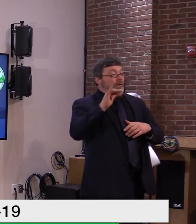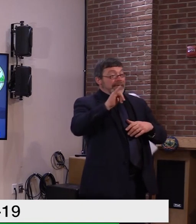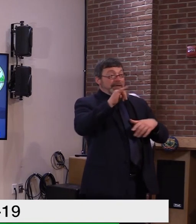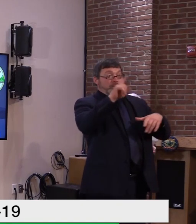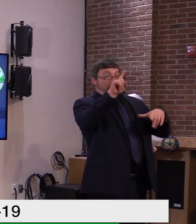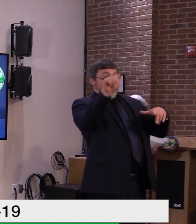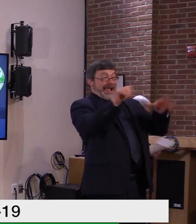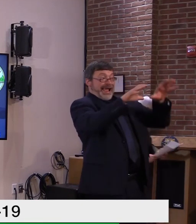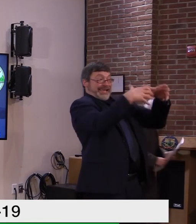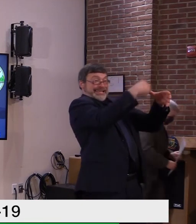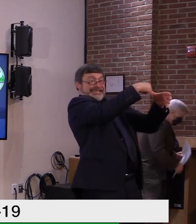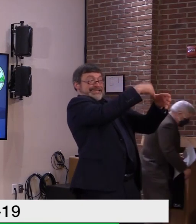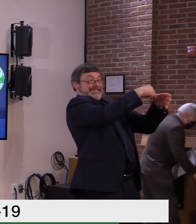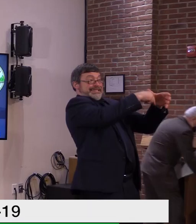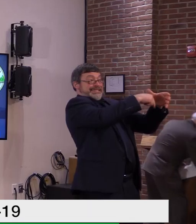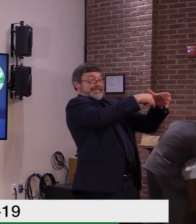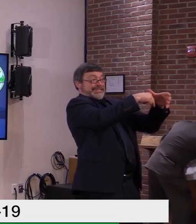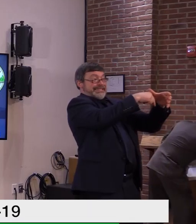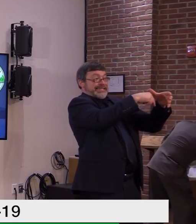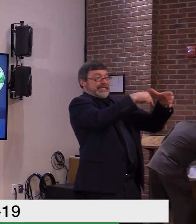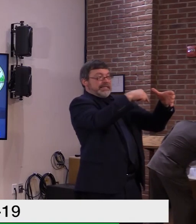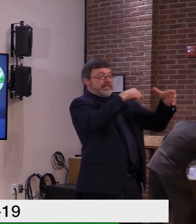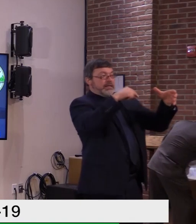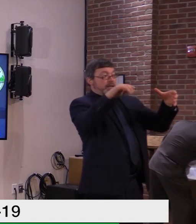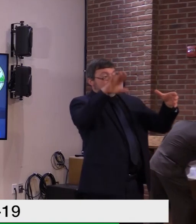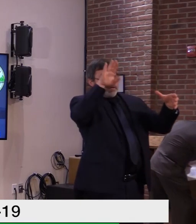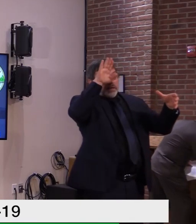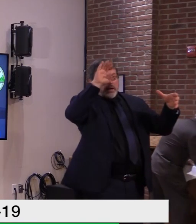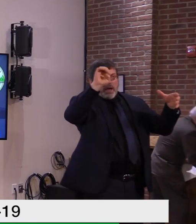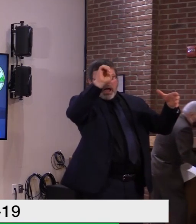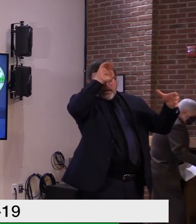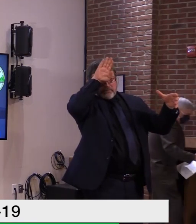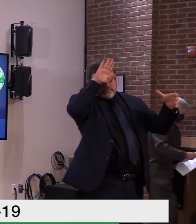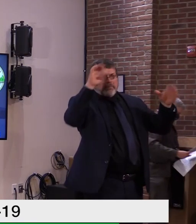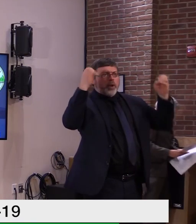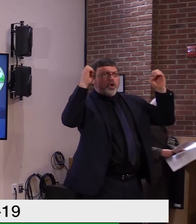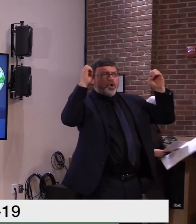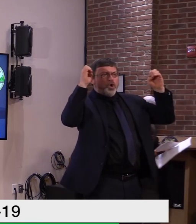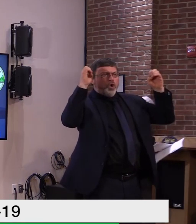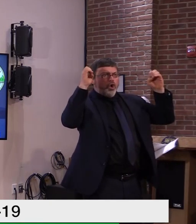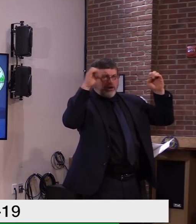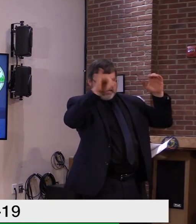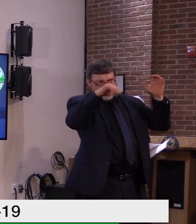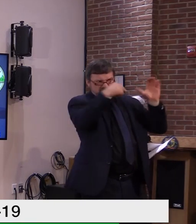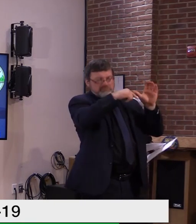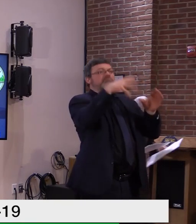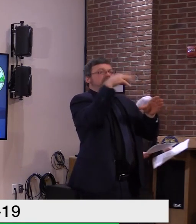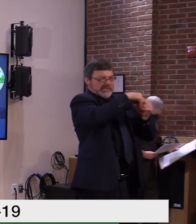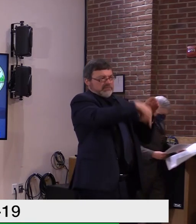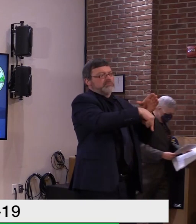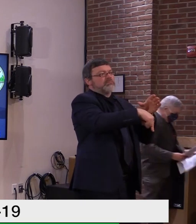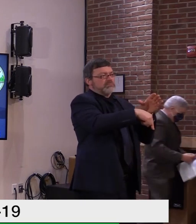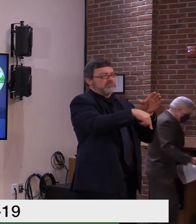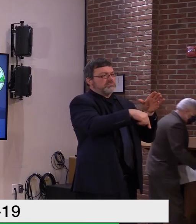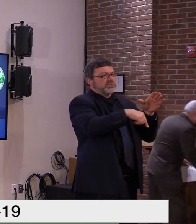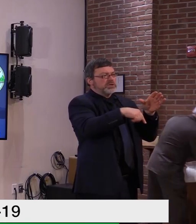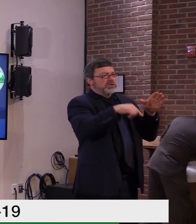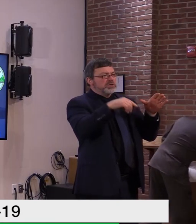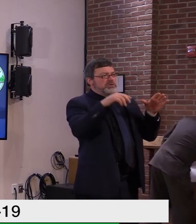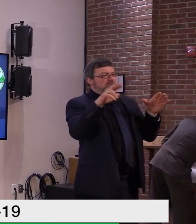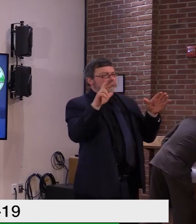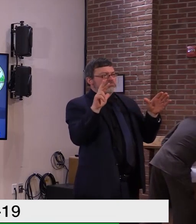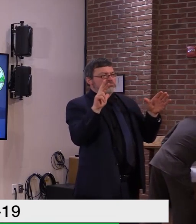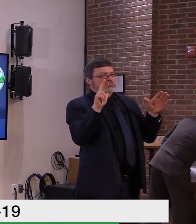There are many, I think 30% of 37% of those in EMS have